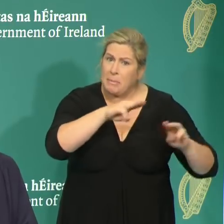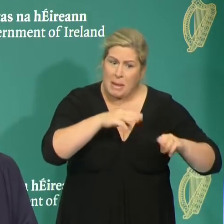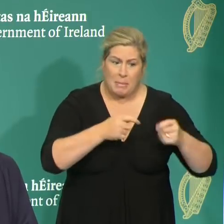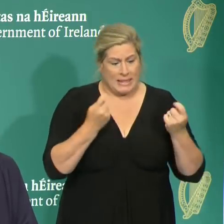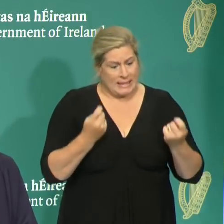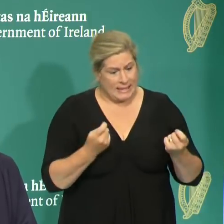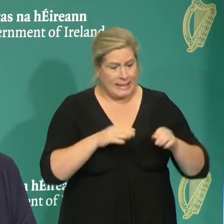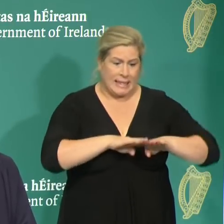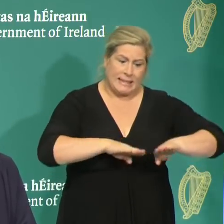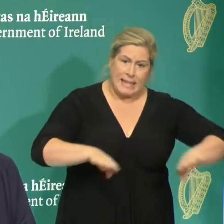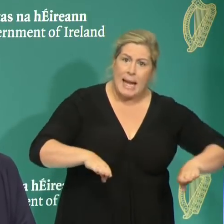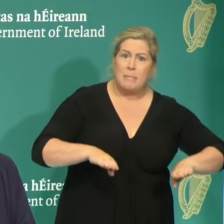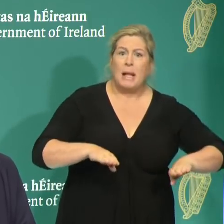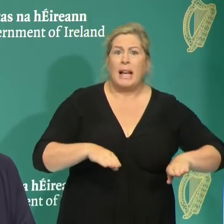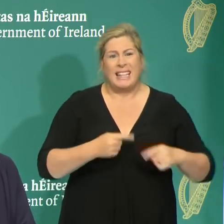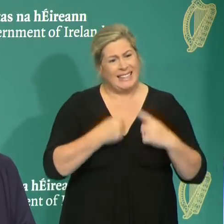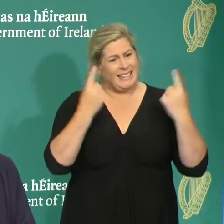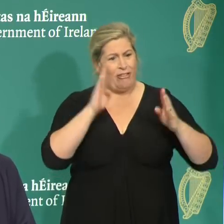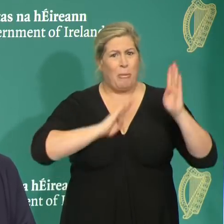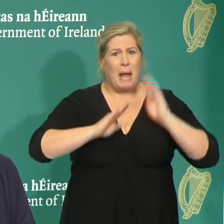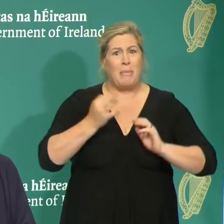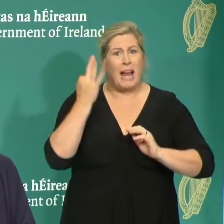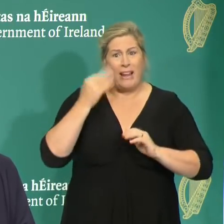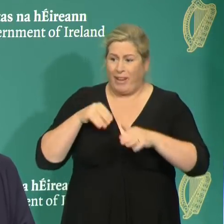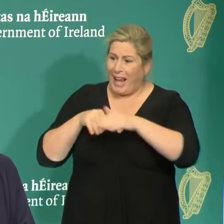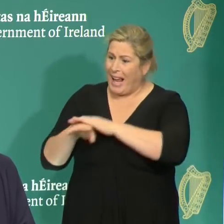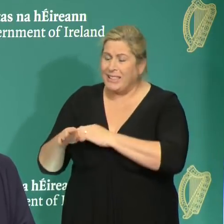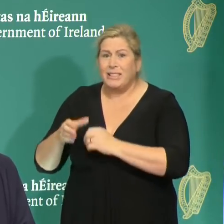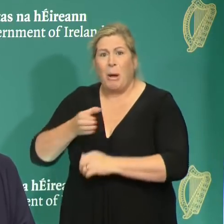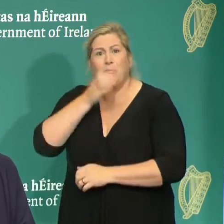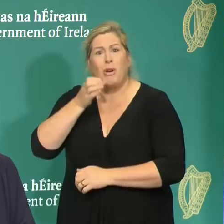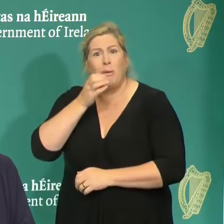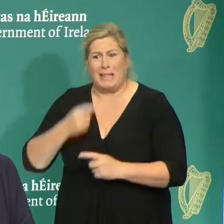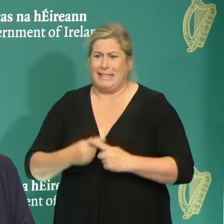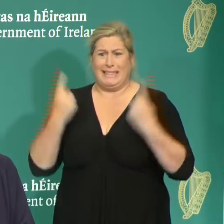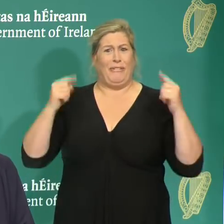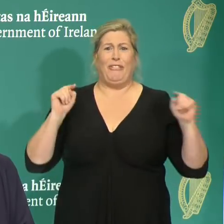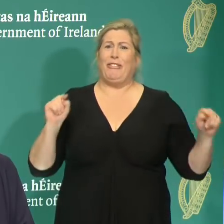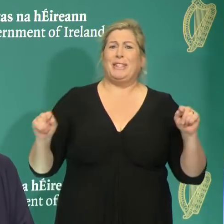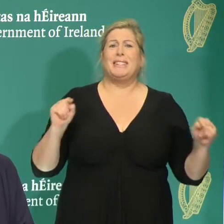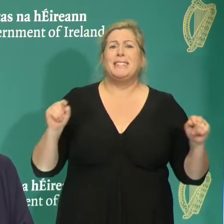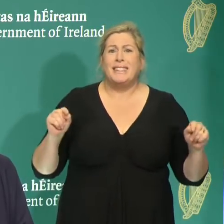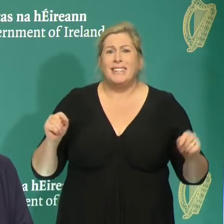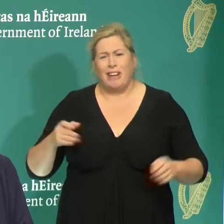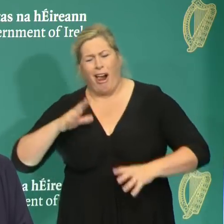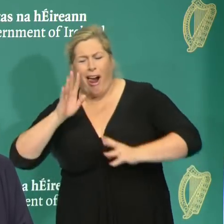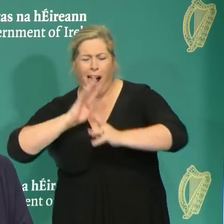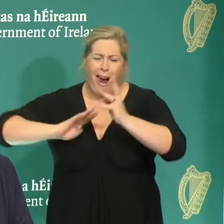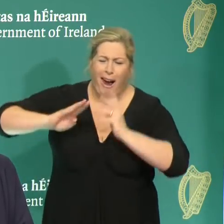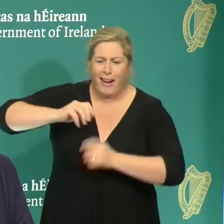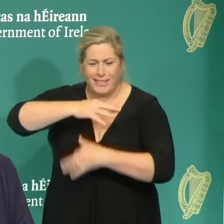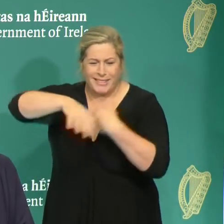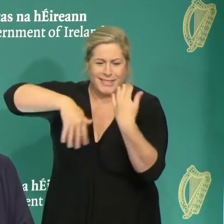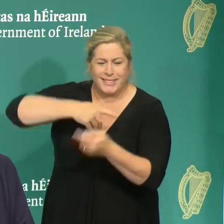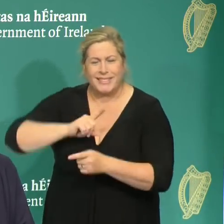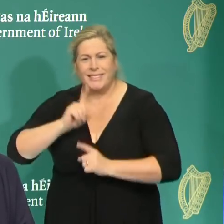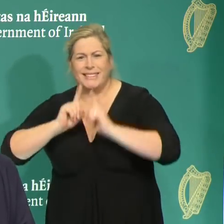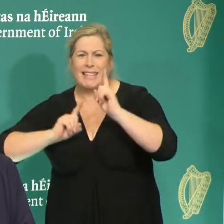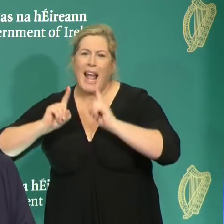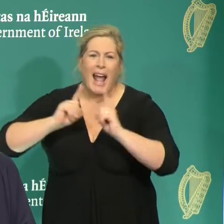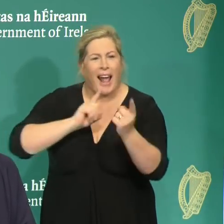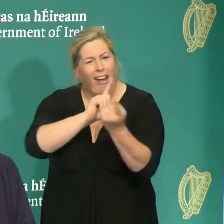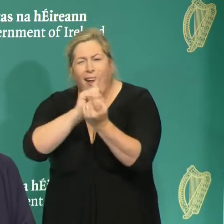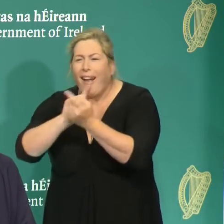the difference between our behaviour and our expectations when we go into a restaurant as opposed to a pub. Nevertheless,